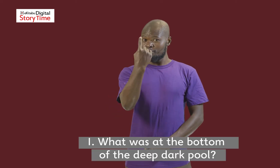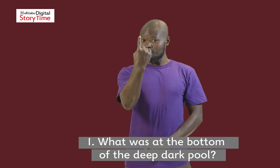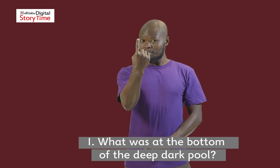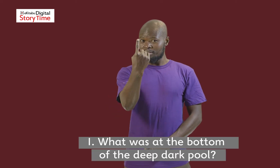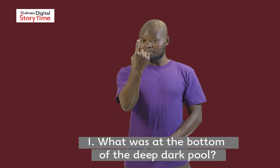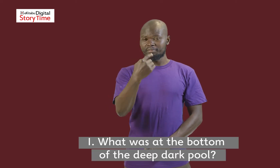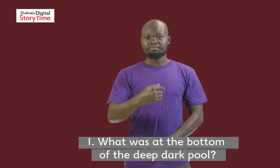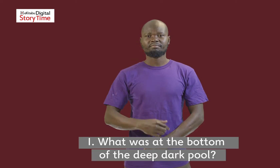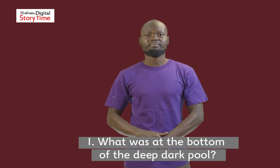Number 1.